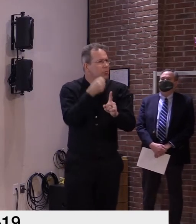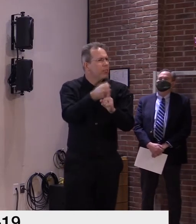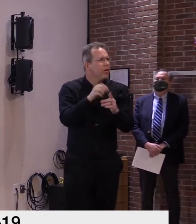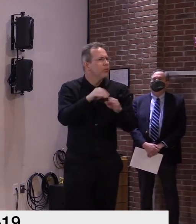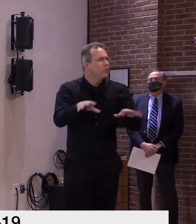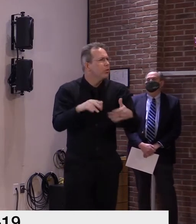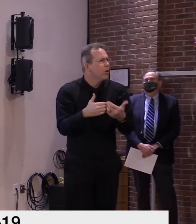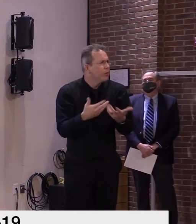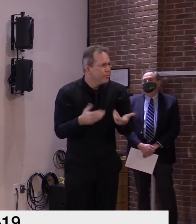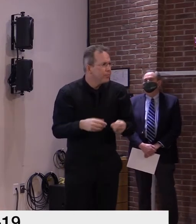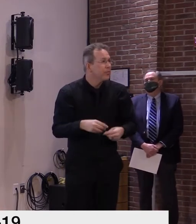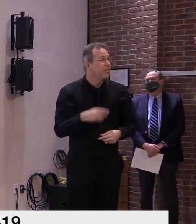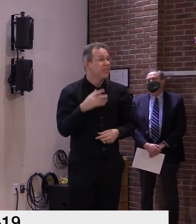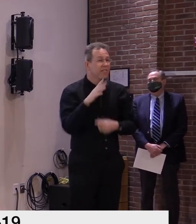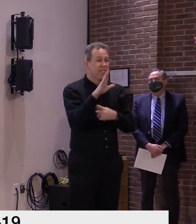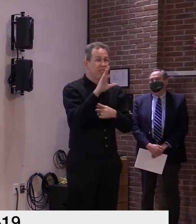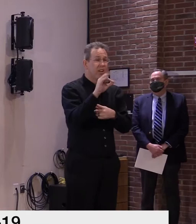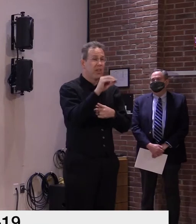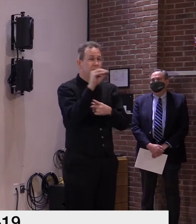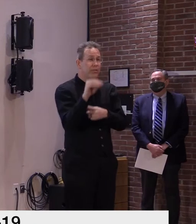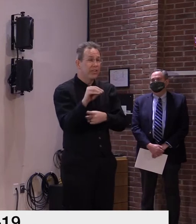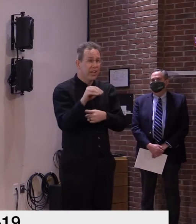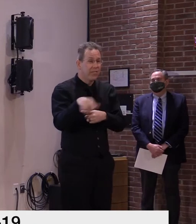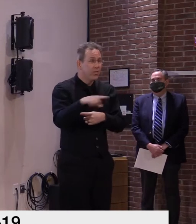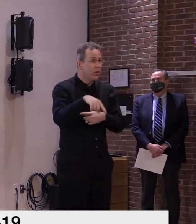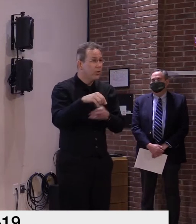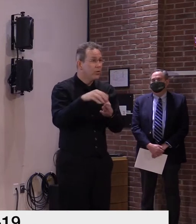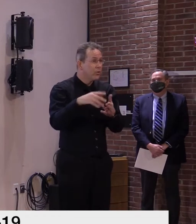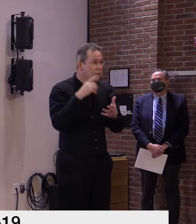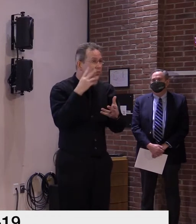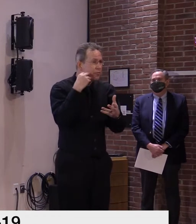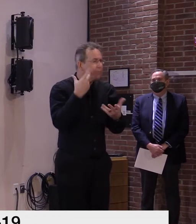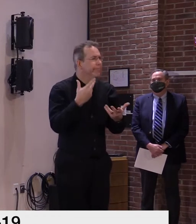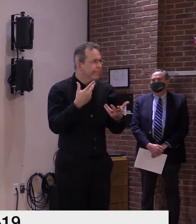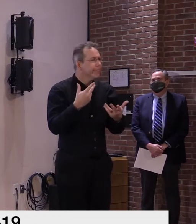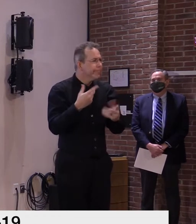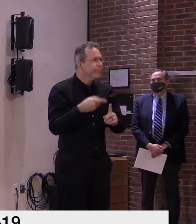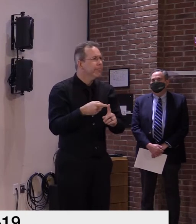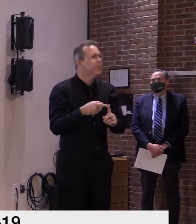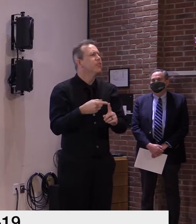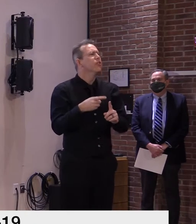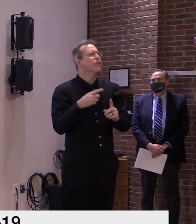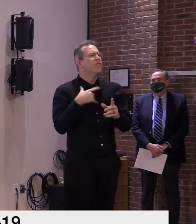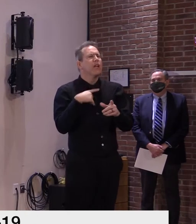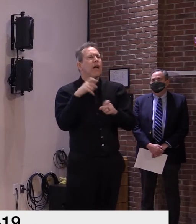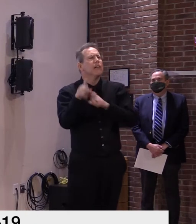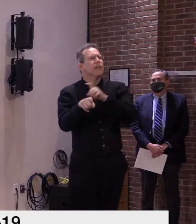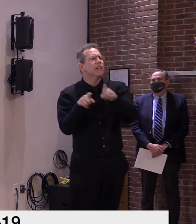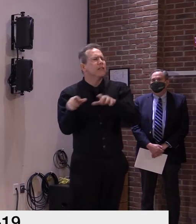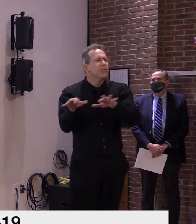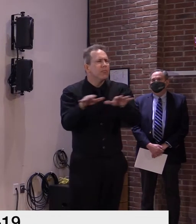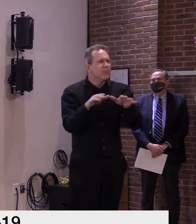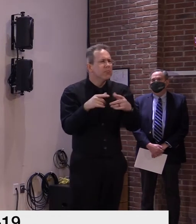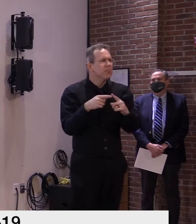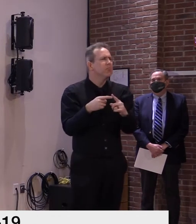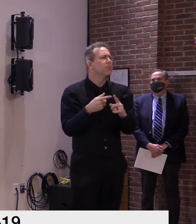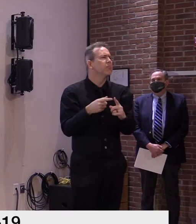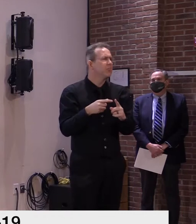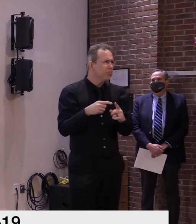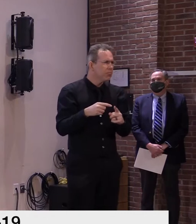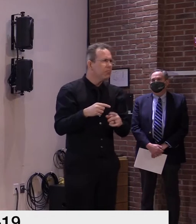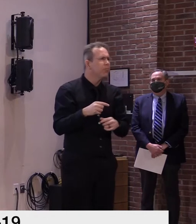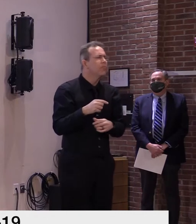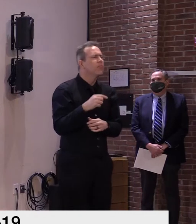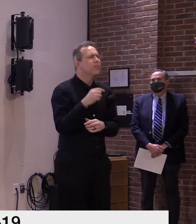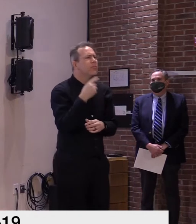59% of those youth who were surveyed using the CANS assessment, Child Adolescent Needs and Strengths, were identified as